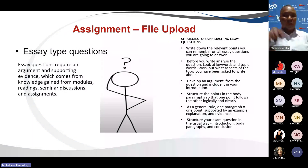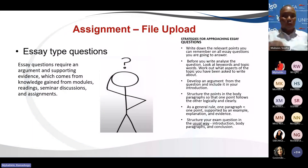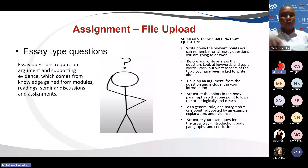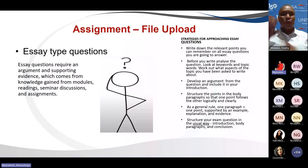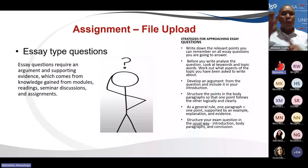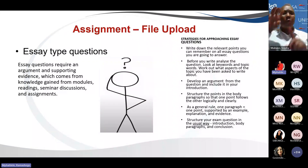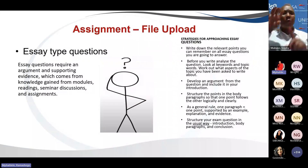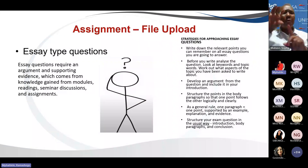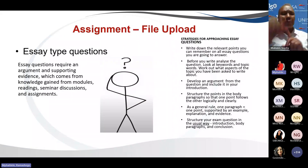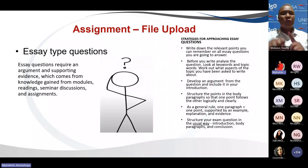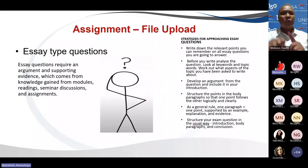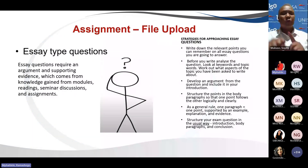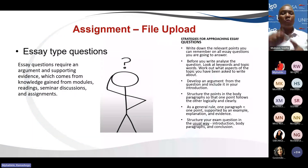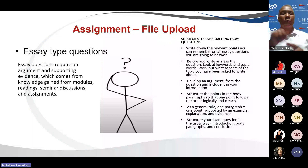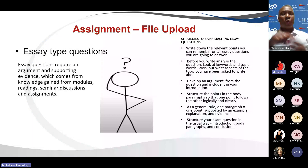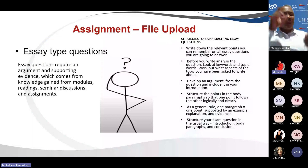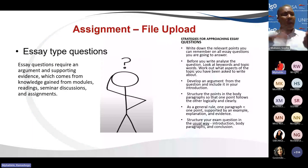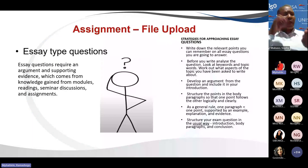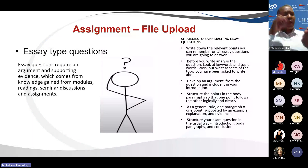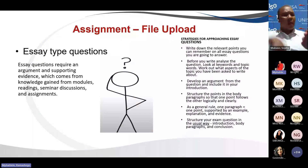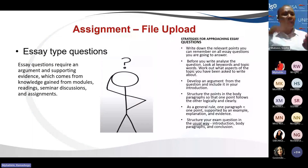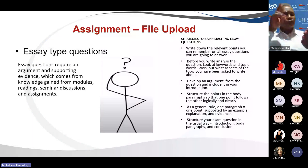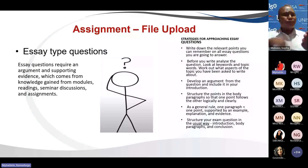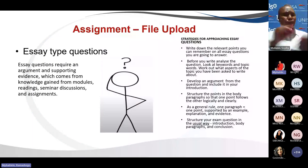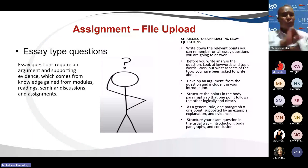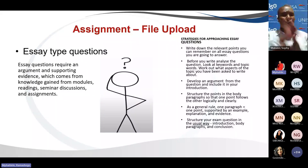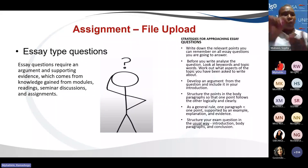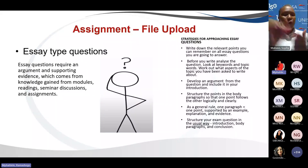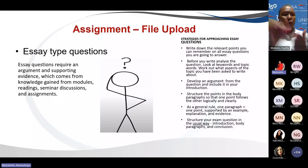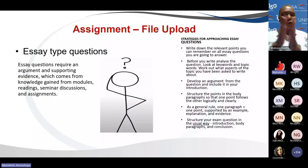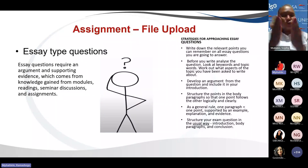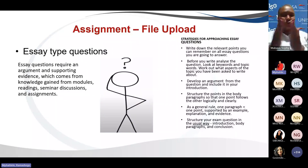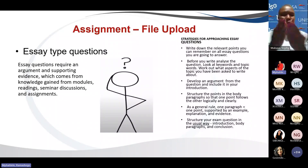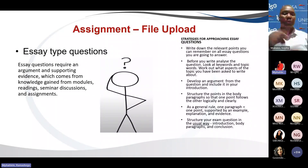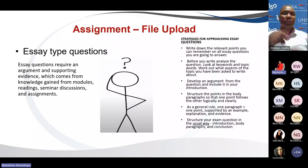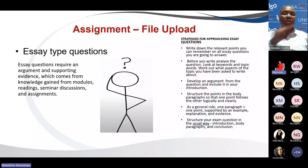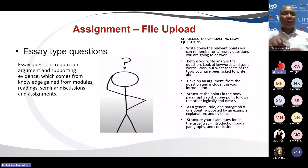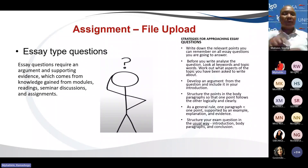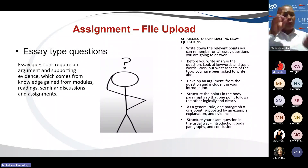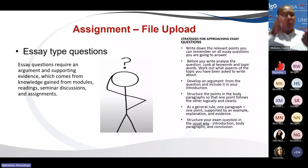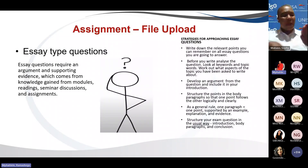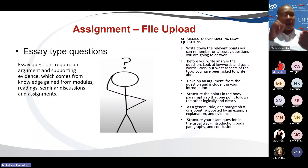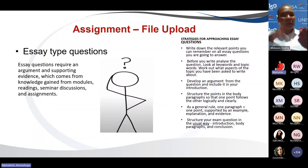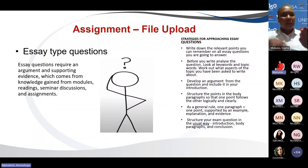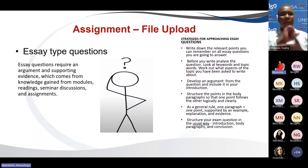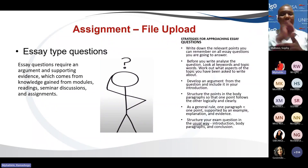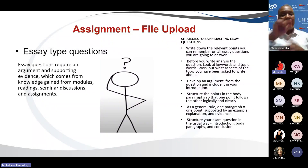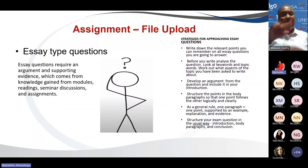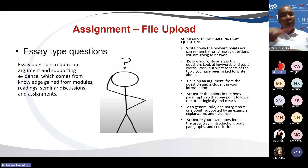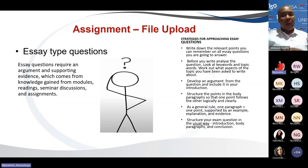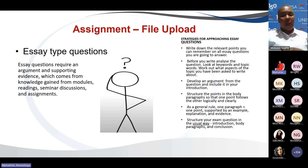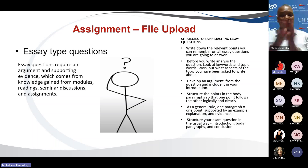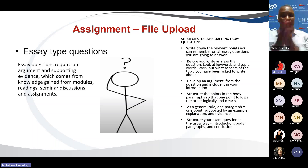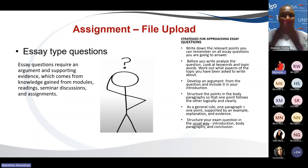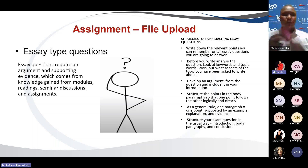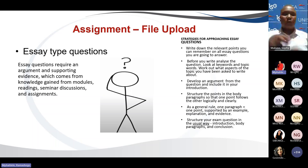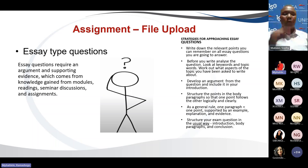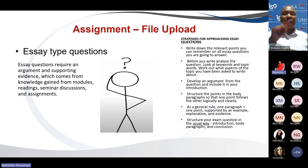when you were reading the modules, when you were reading your textbooks, when you were reading other material that